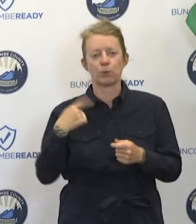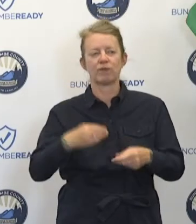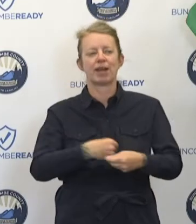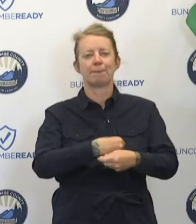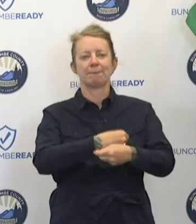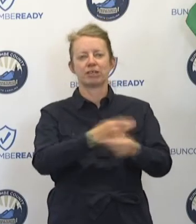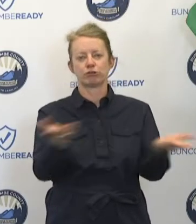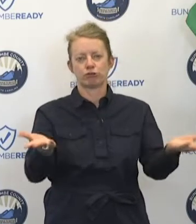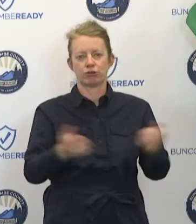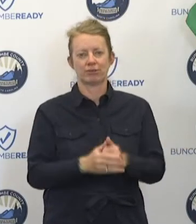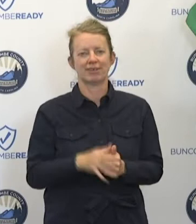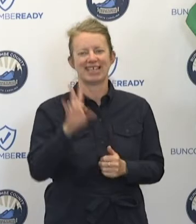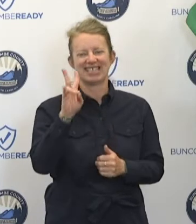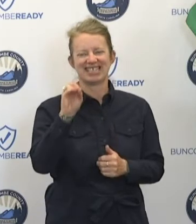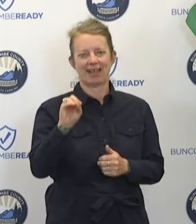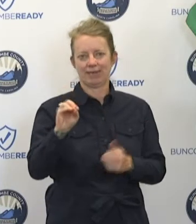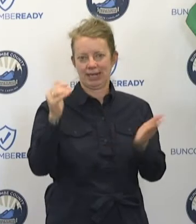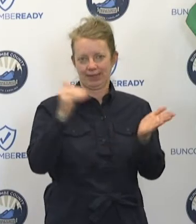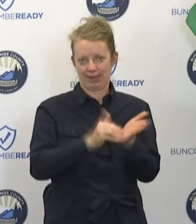administered